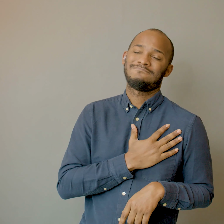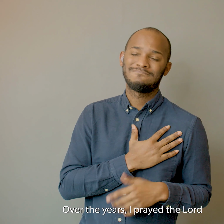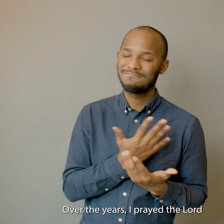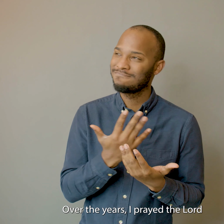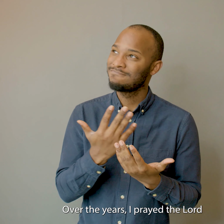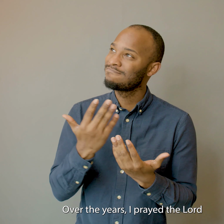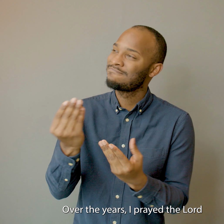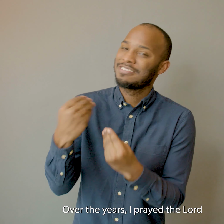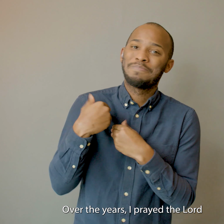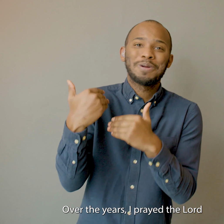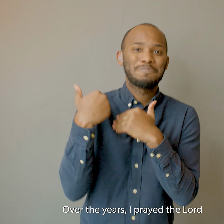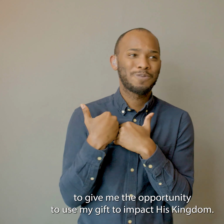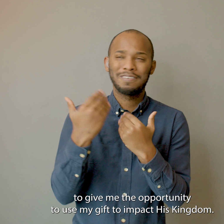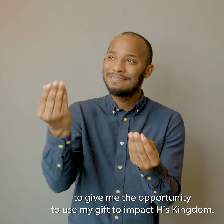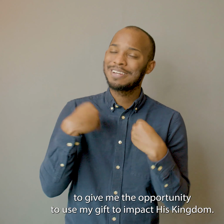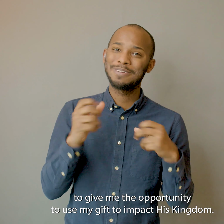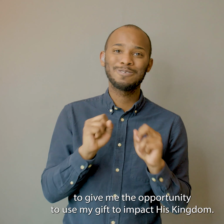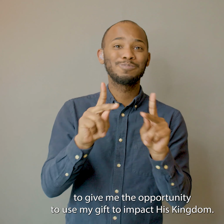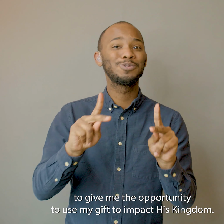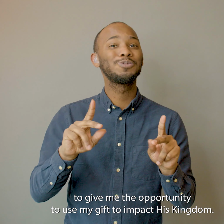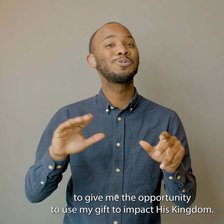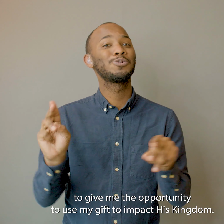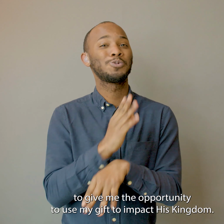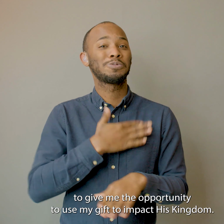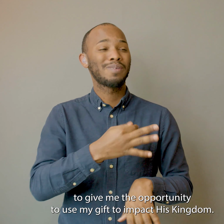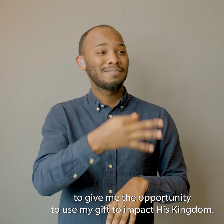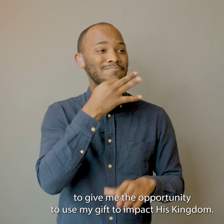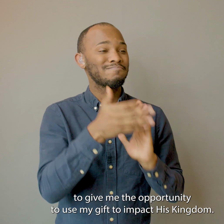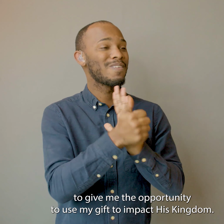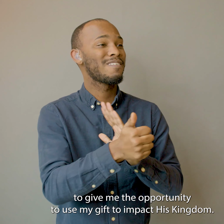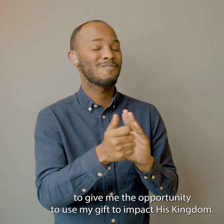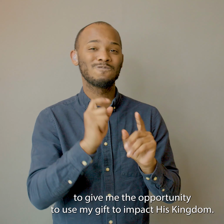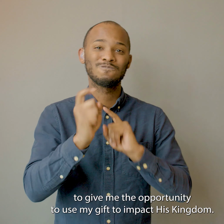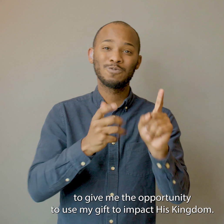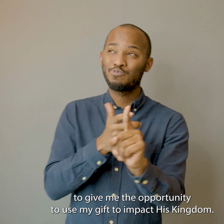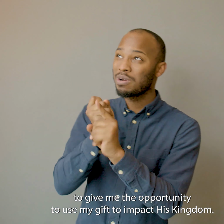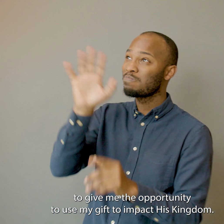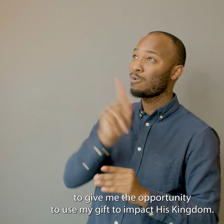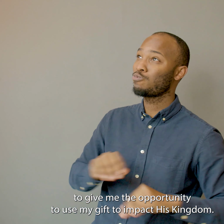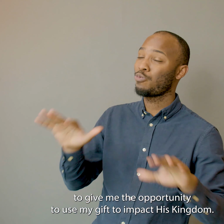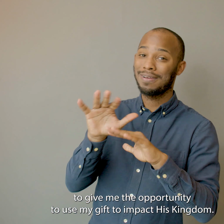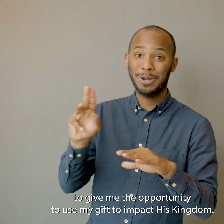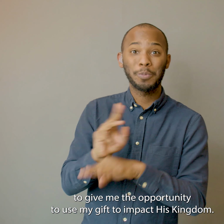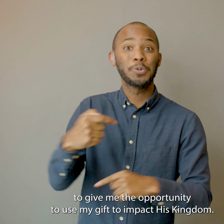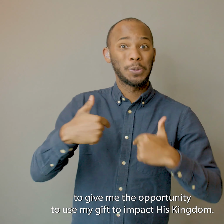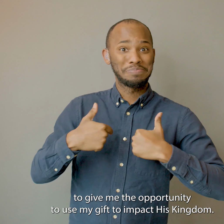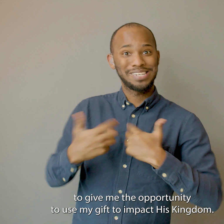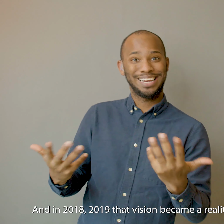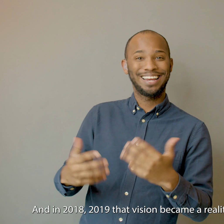Over the years, I prayed to the Lord to give me the opportunity to use my gift to give to his kingdom.